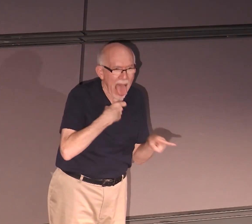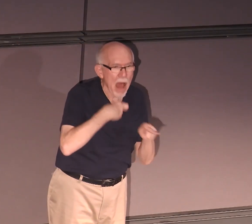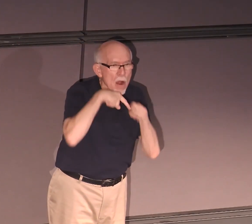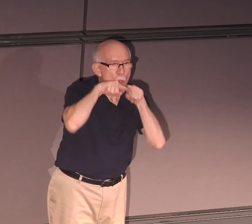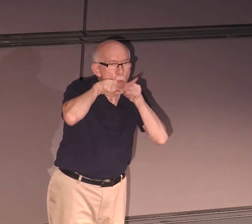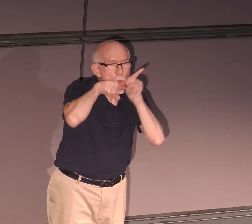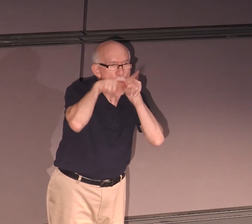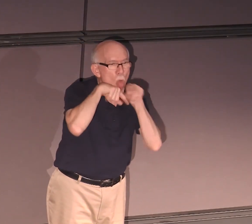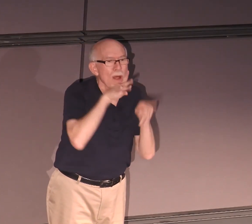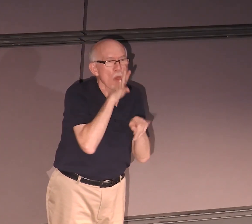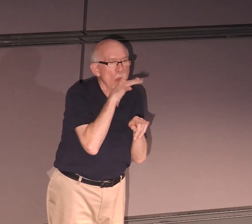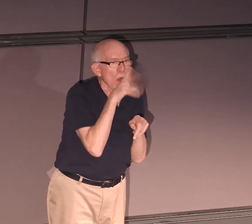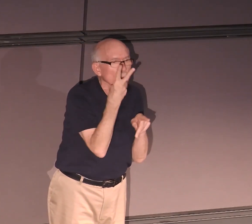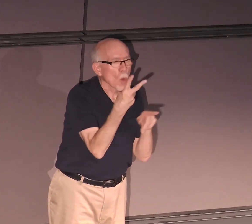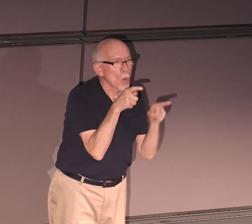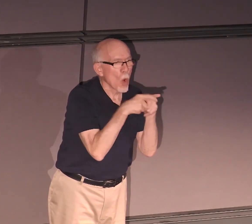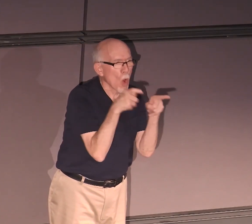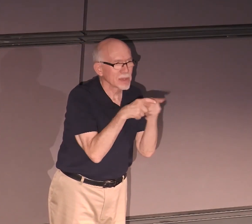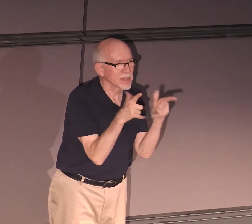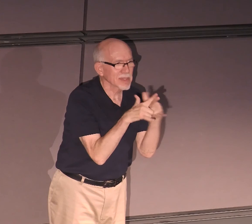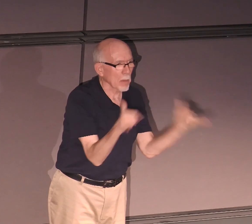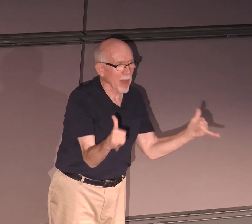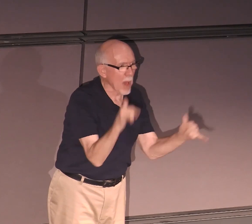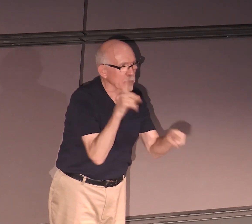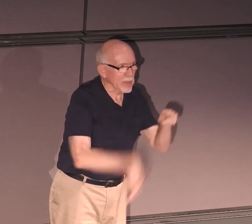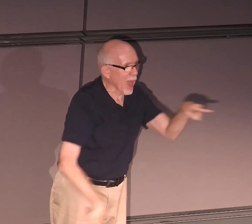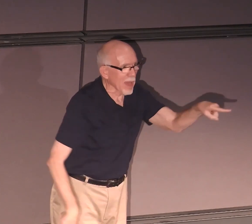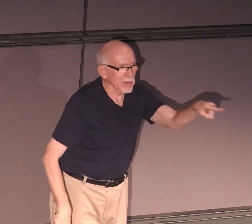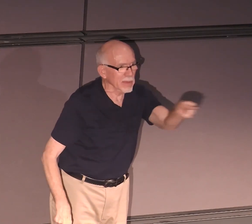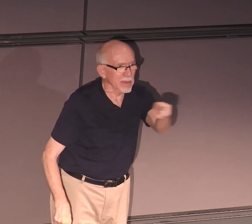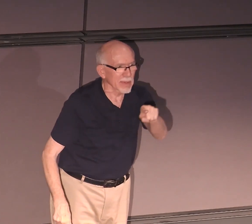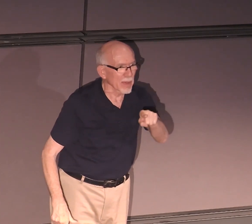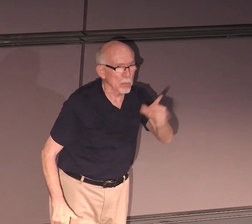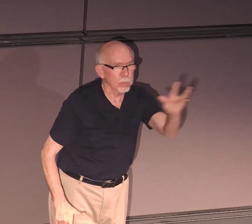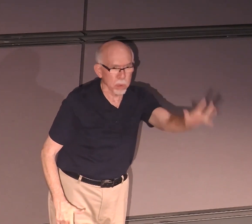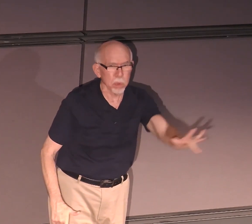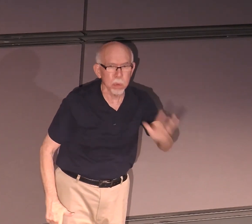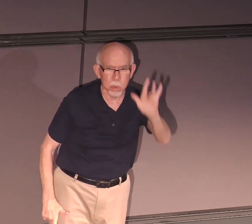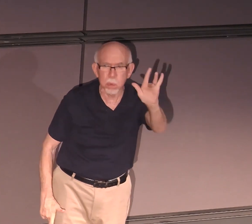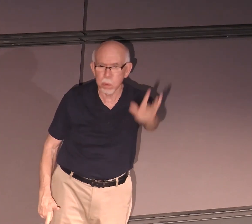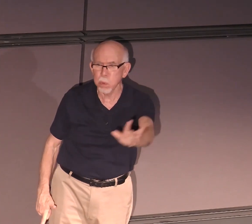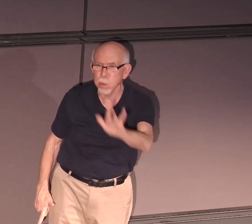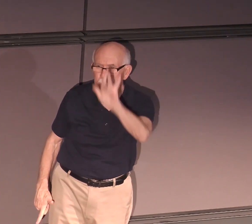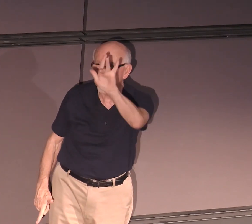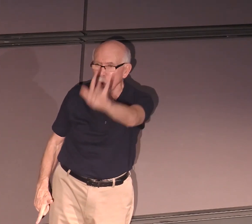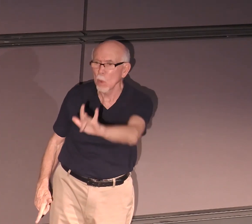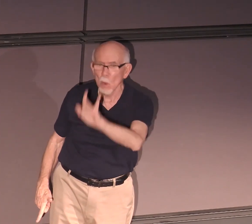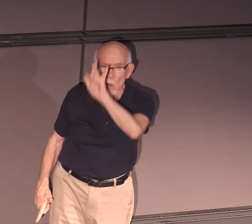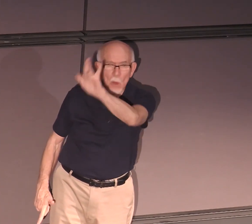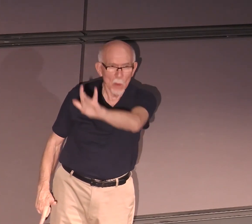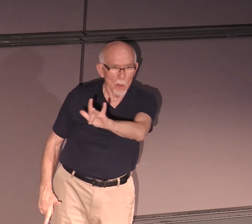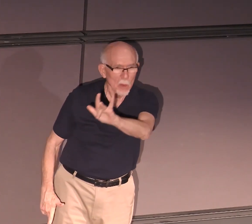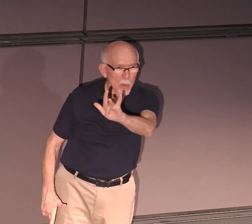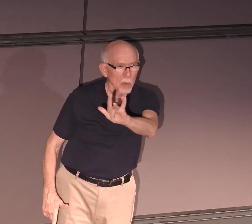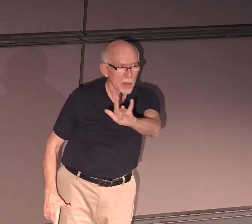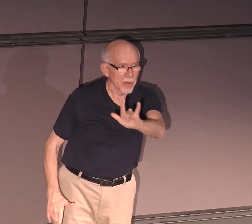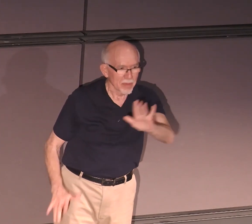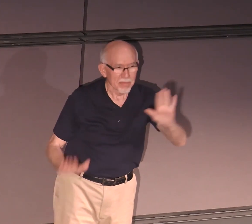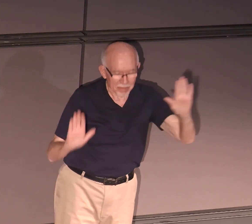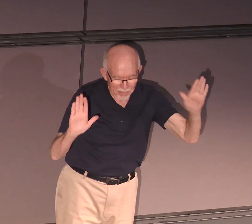gain. It's because we have two hands and you can produce two signs at the same time. Unless you were to split your tongue in half, I don't think you can